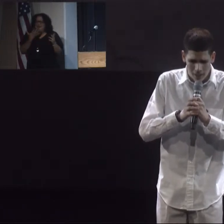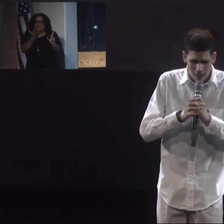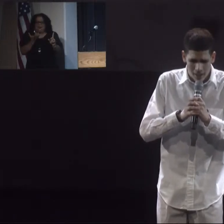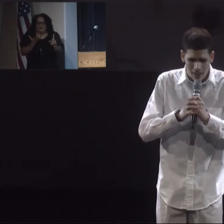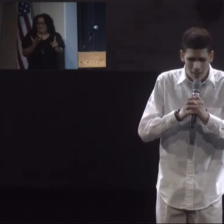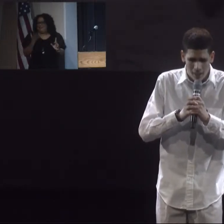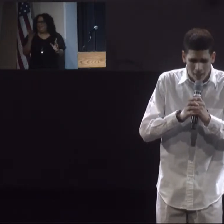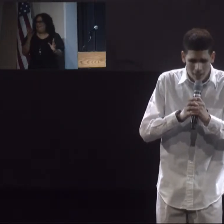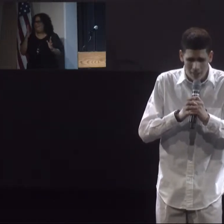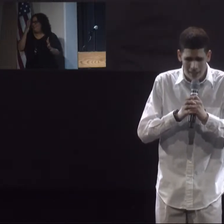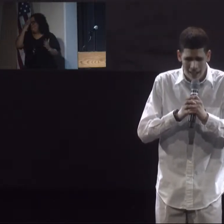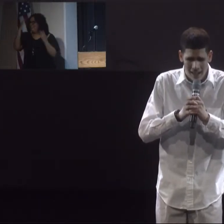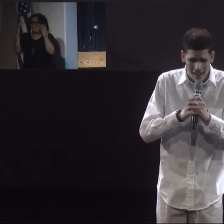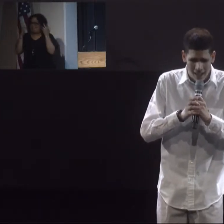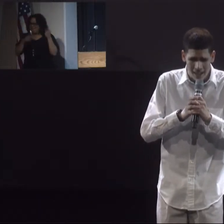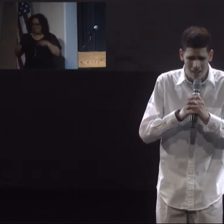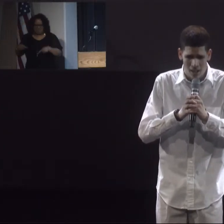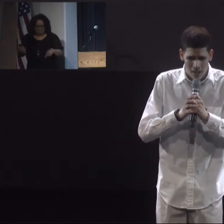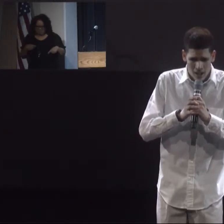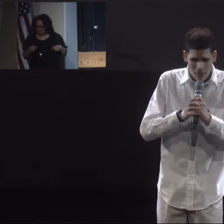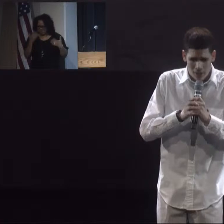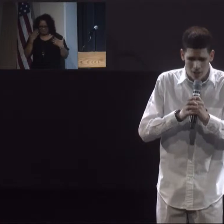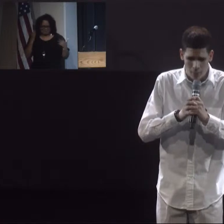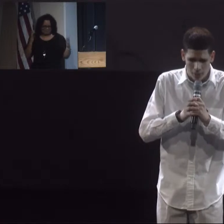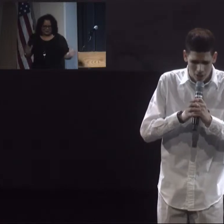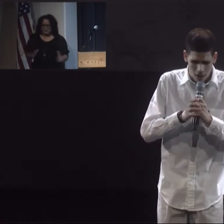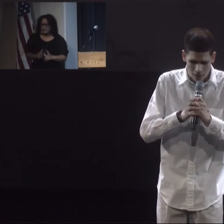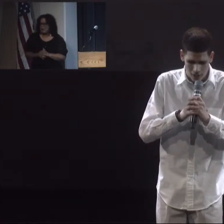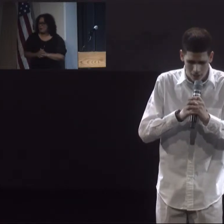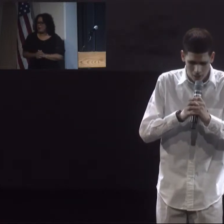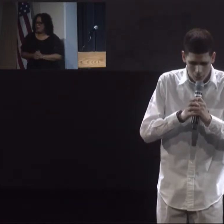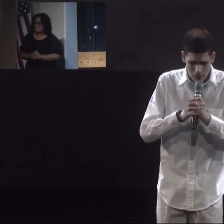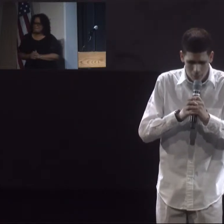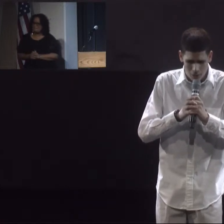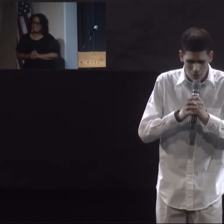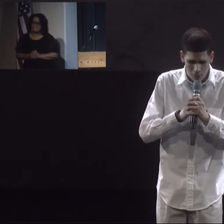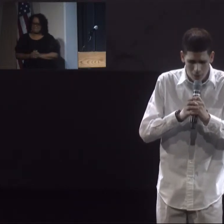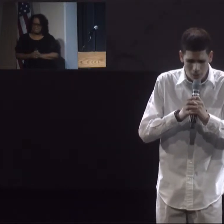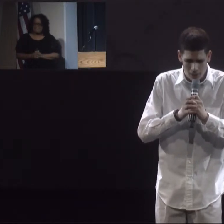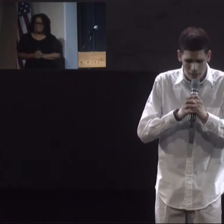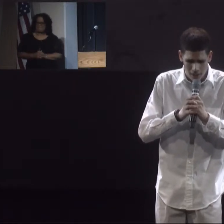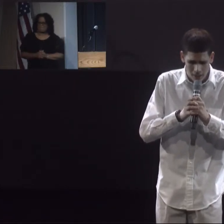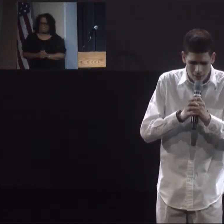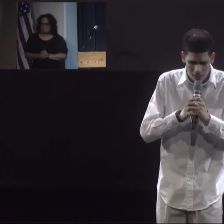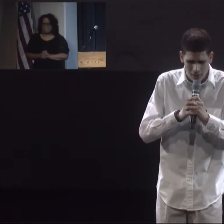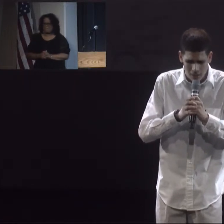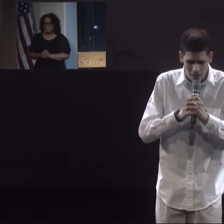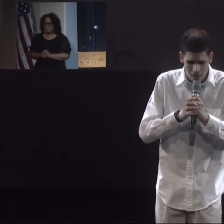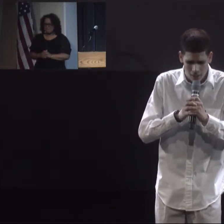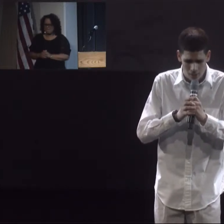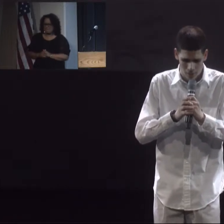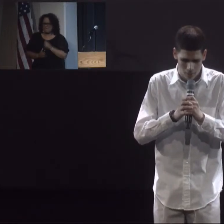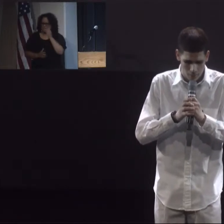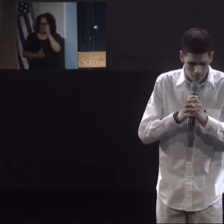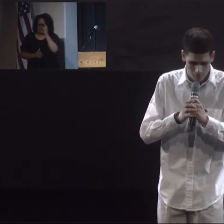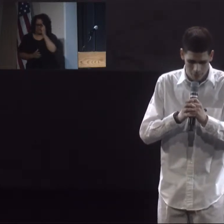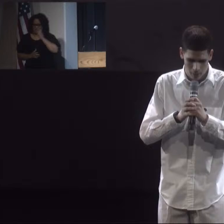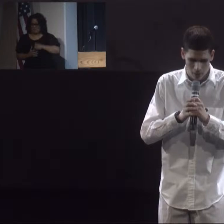right now. Yeah, every time we're talking, you got me swollen out of line.